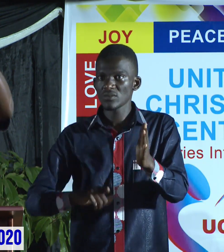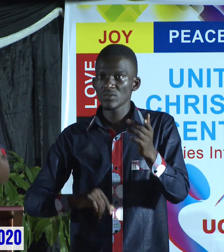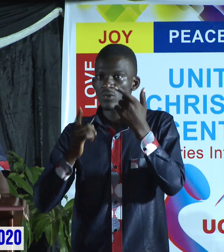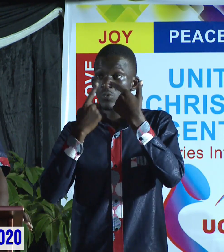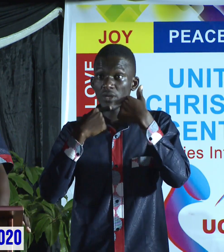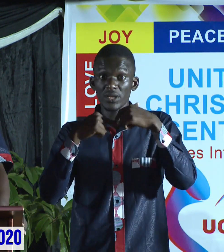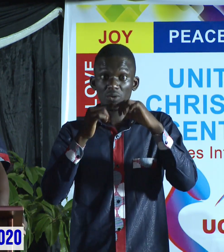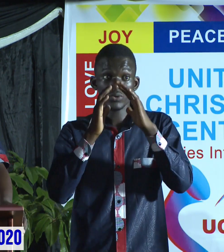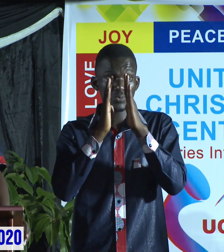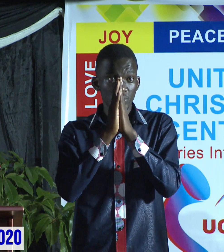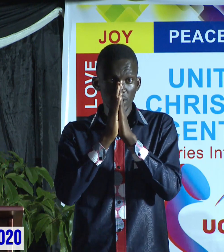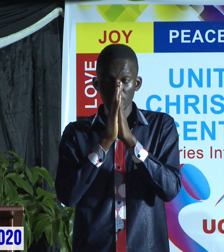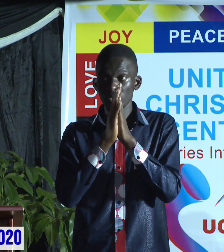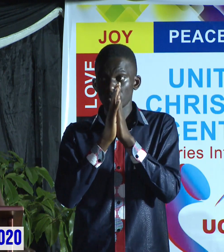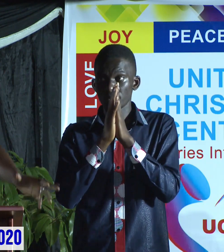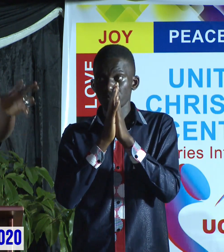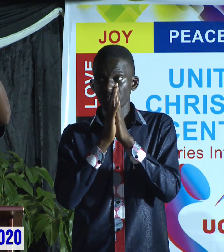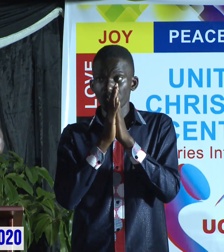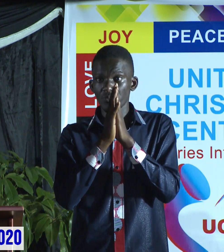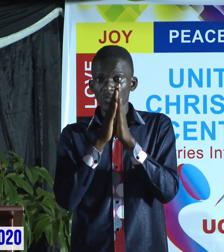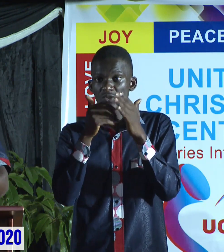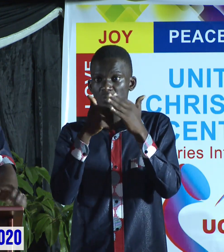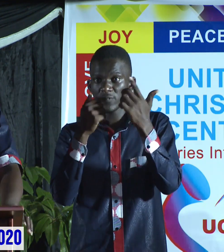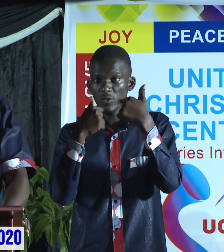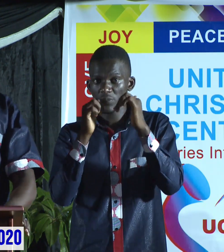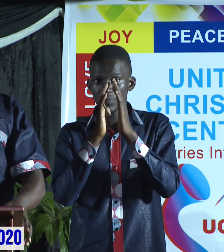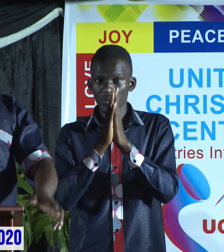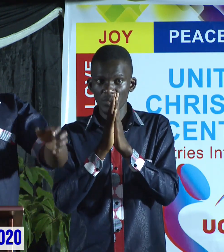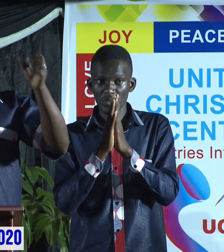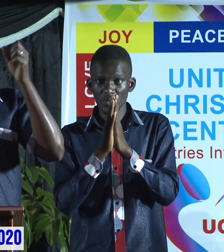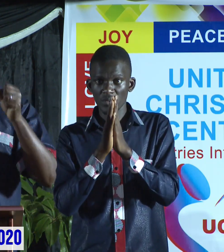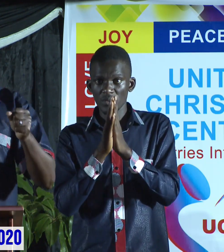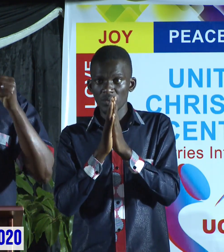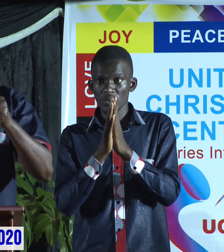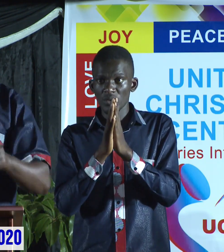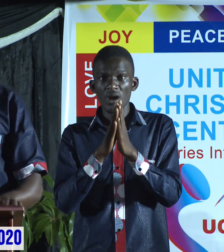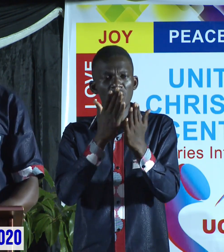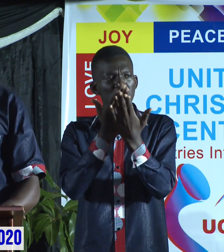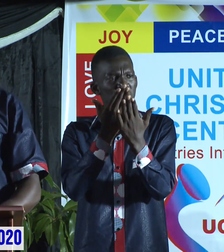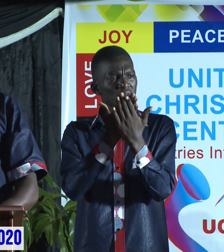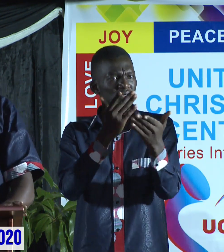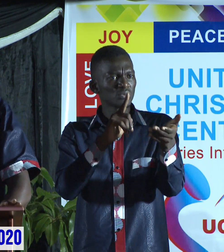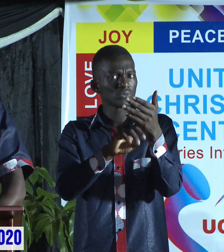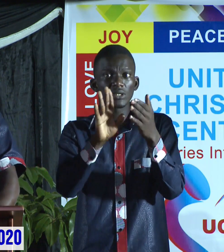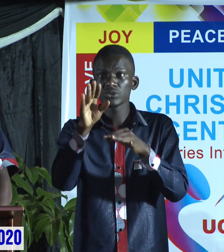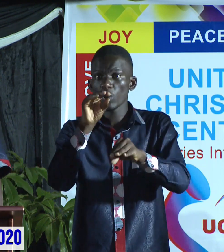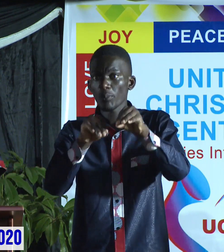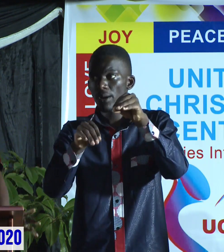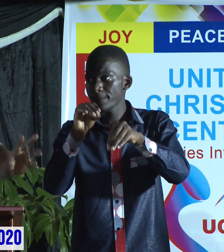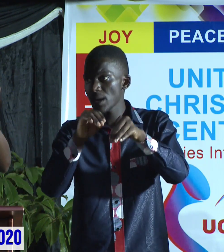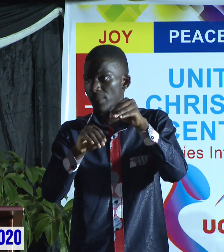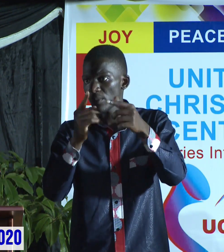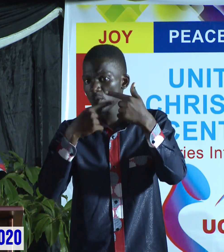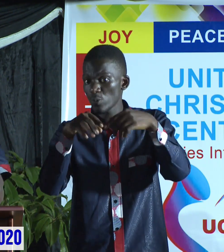Tugenda kusaba. We are going into prayer. But before we do so, I want you to get